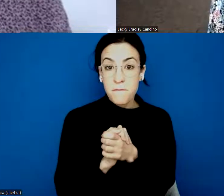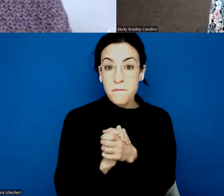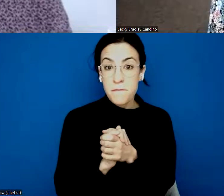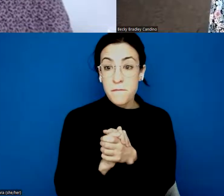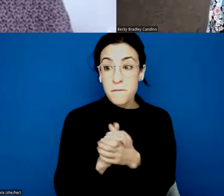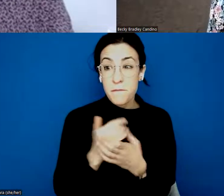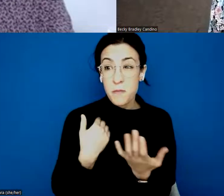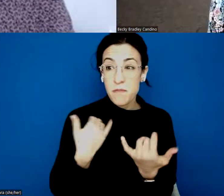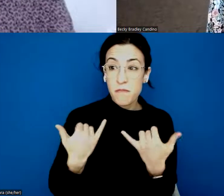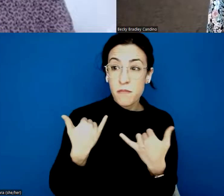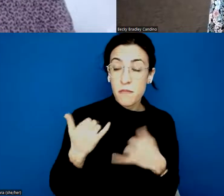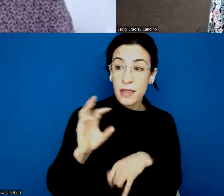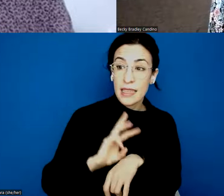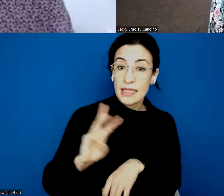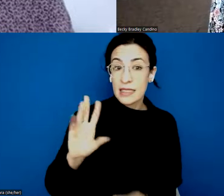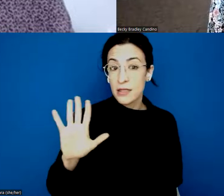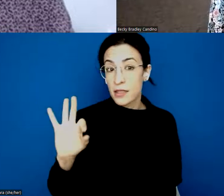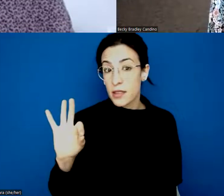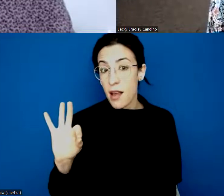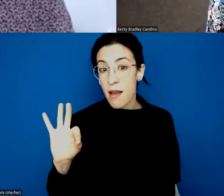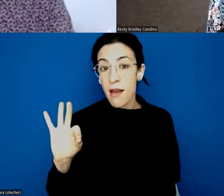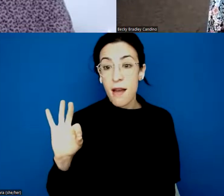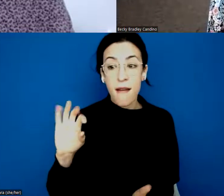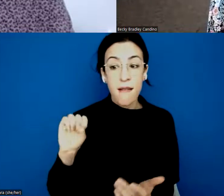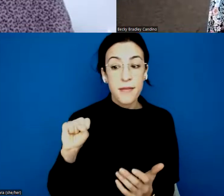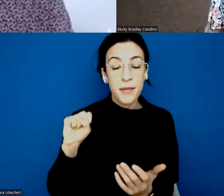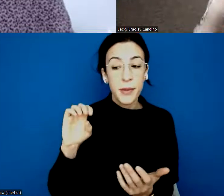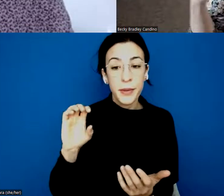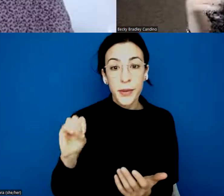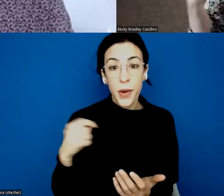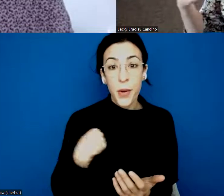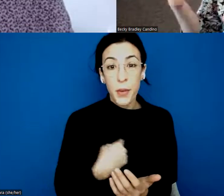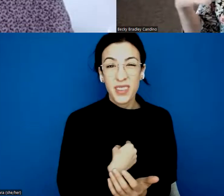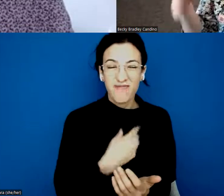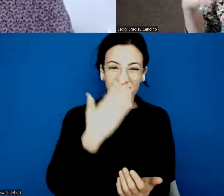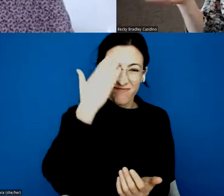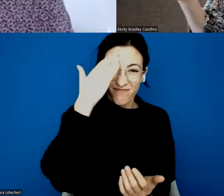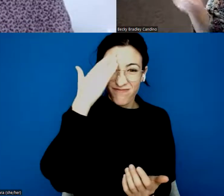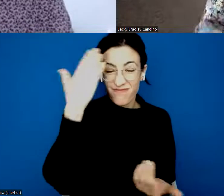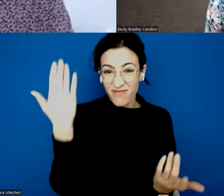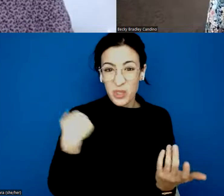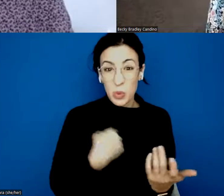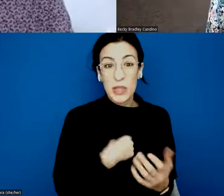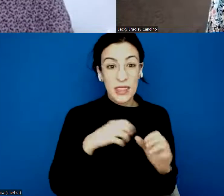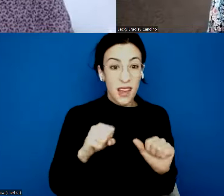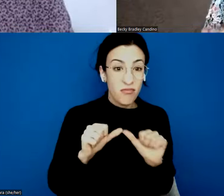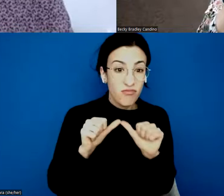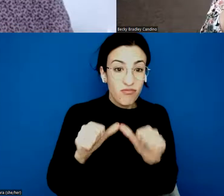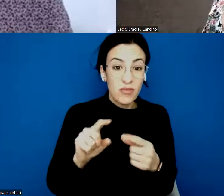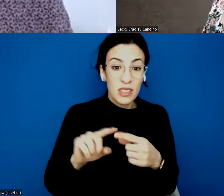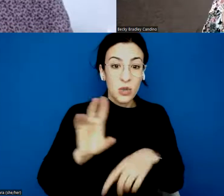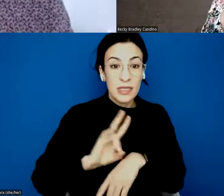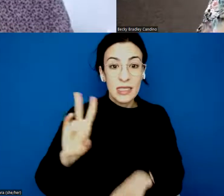It's 6:59, so we will, I know technically we can go on till 7:30,